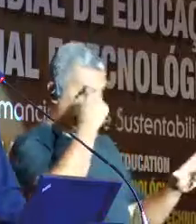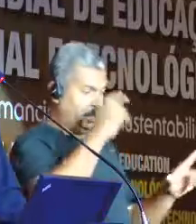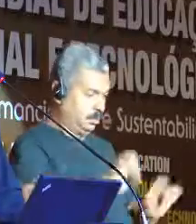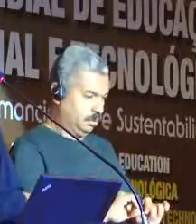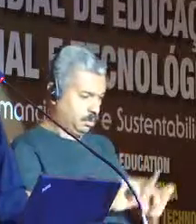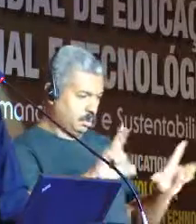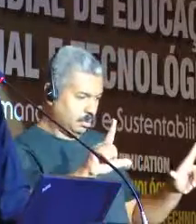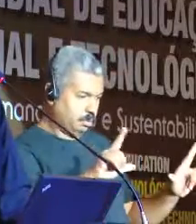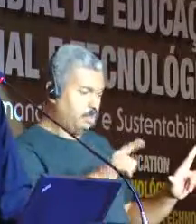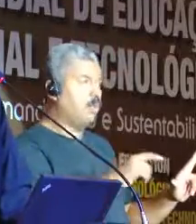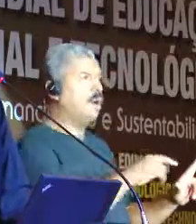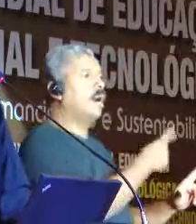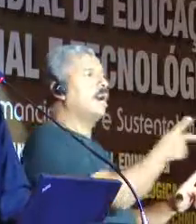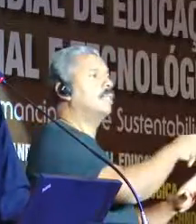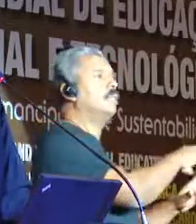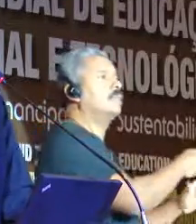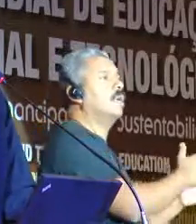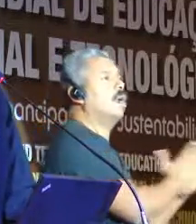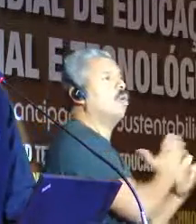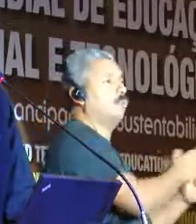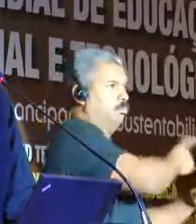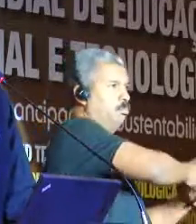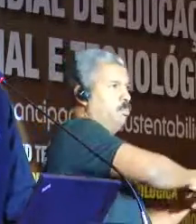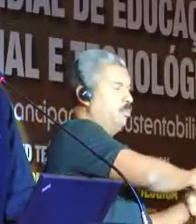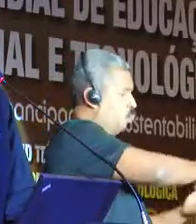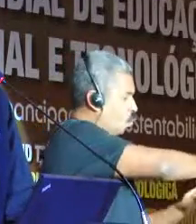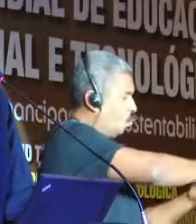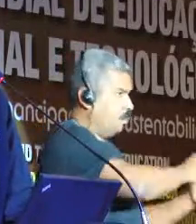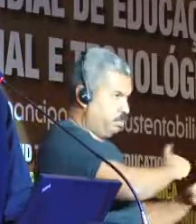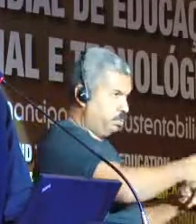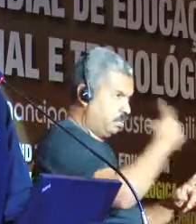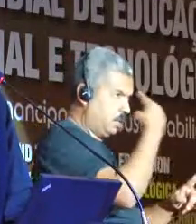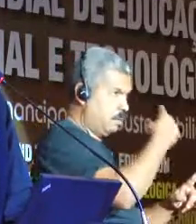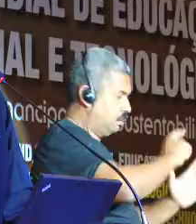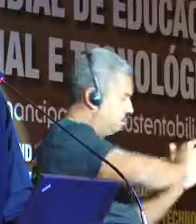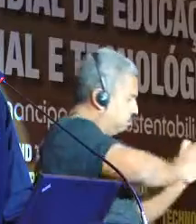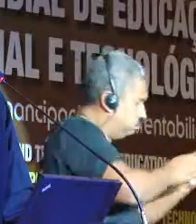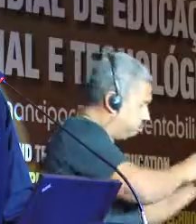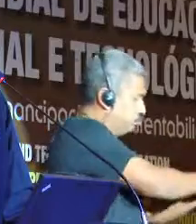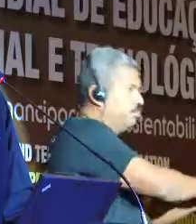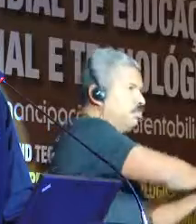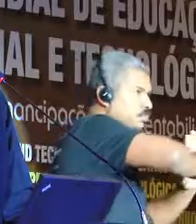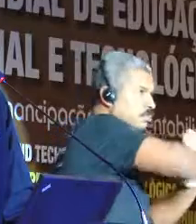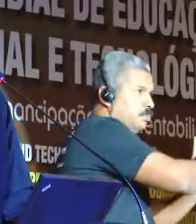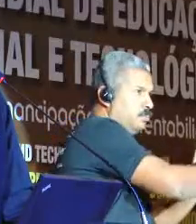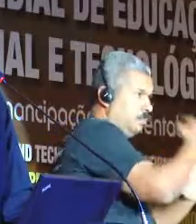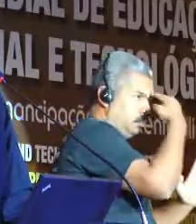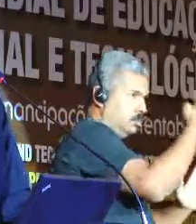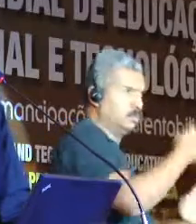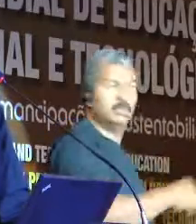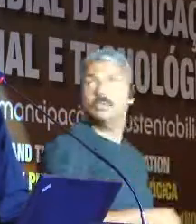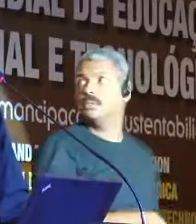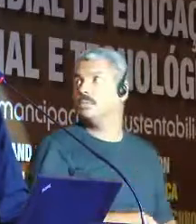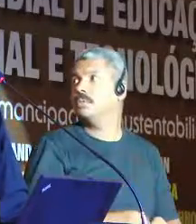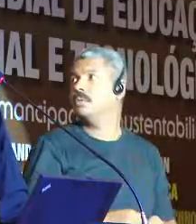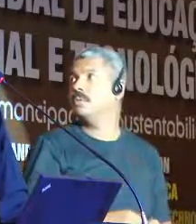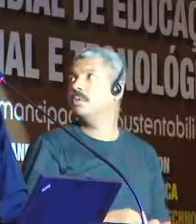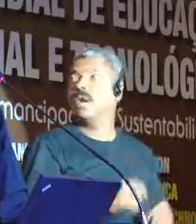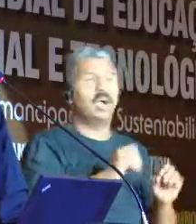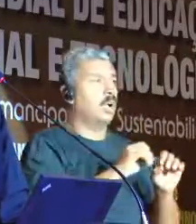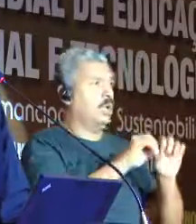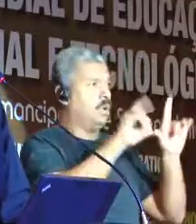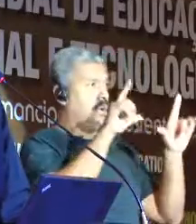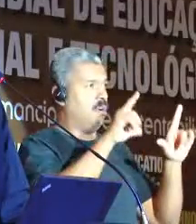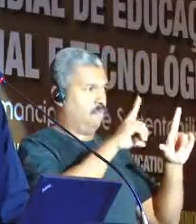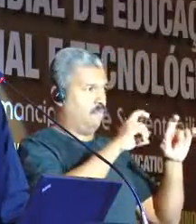The person in the upper right-hand corner, his name is Eric Trowan. He was one of 3